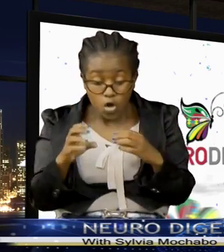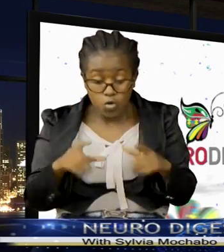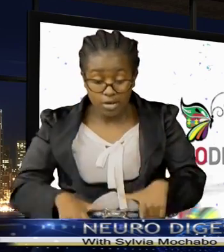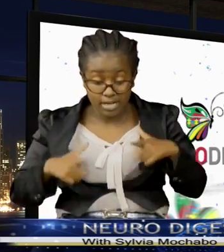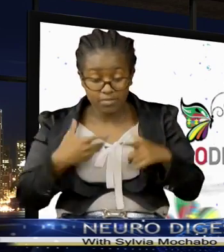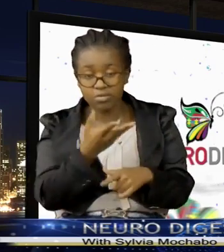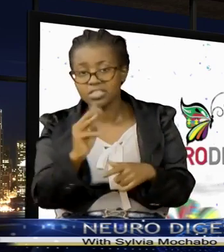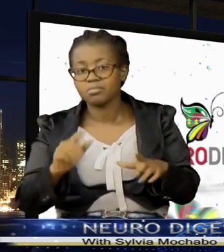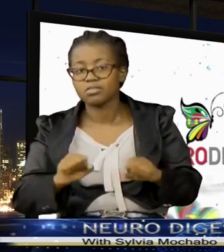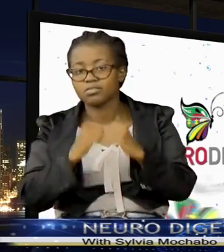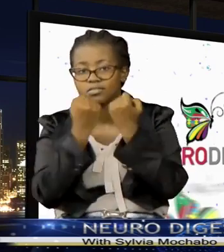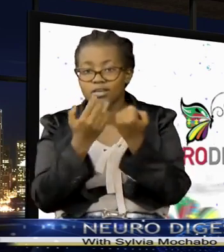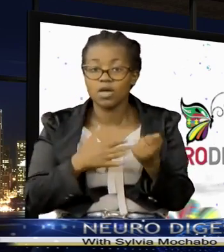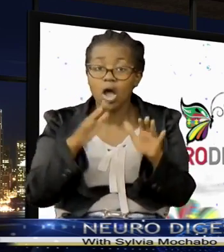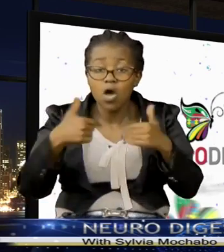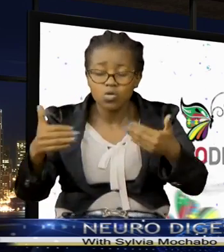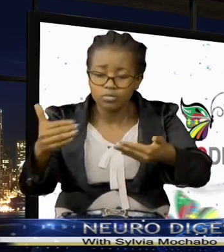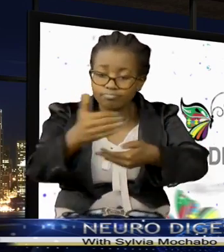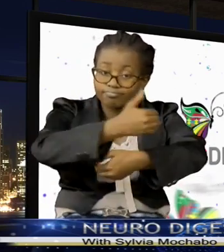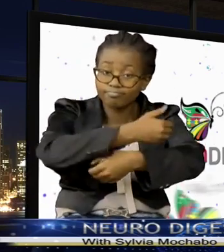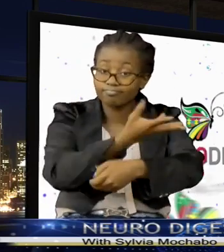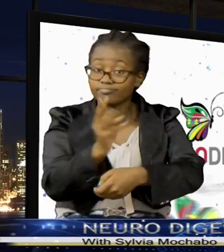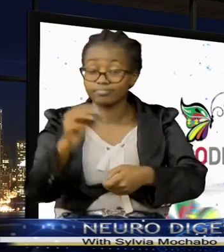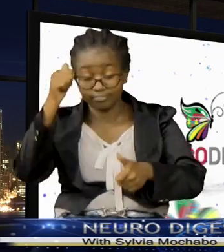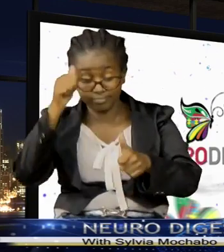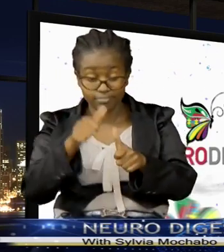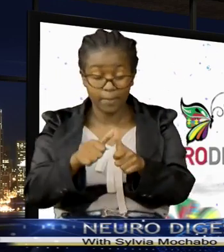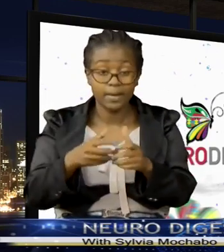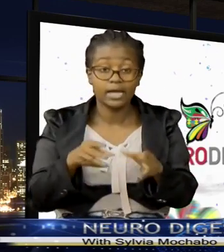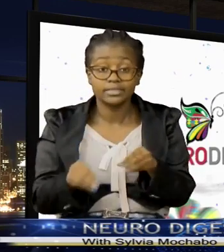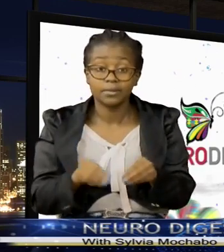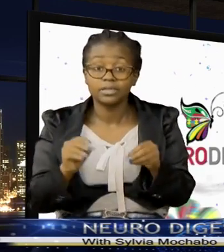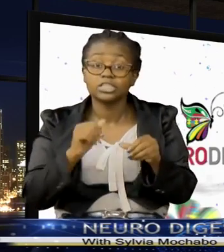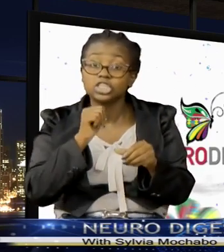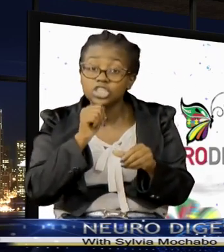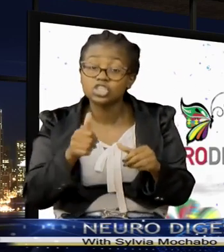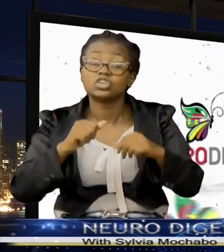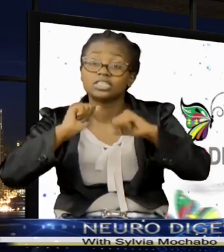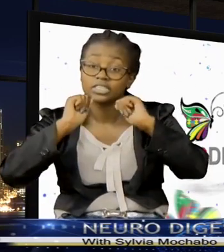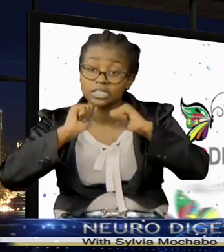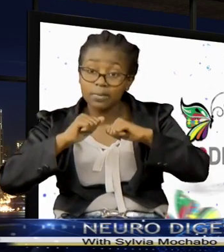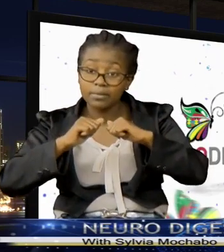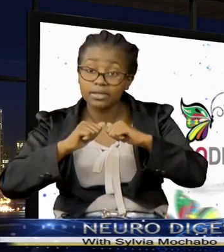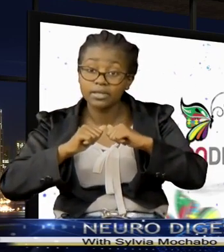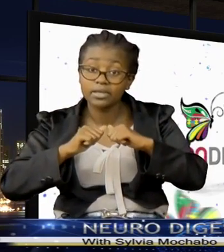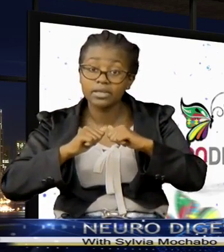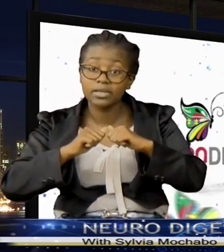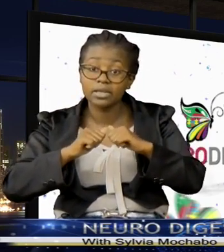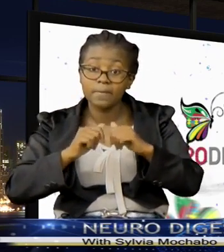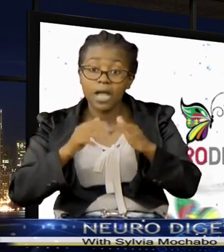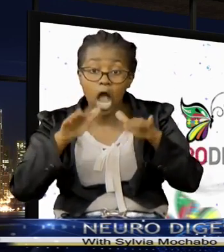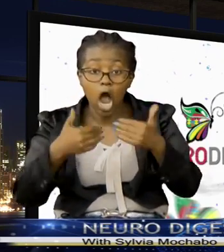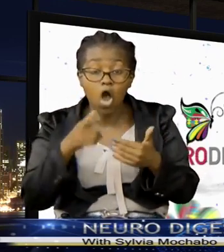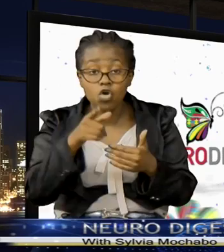in our society? How do we embrace them? Remember, disability is not inability. It just depends with how